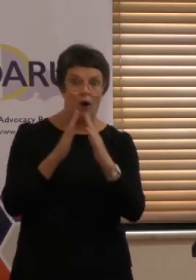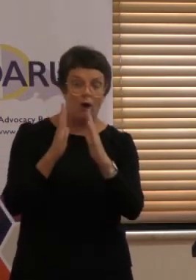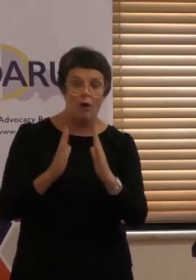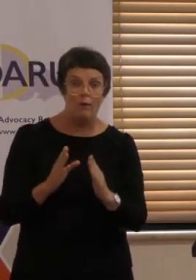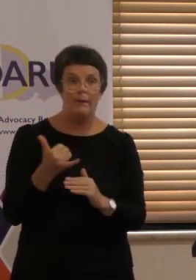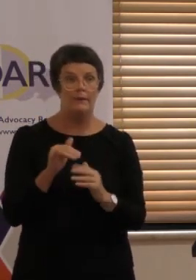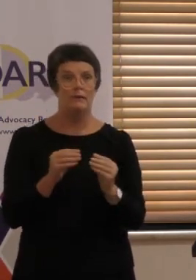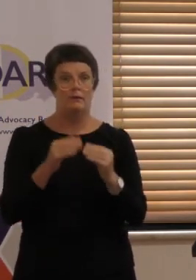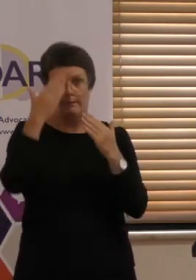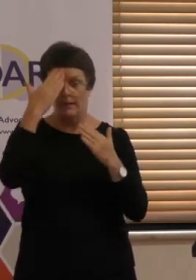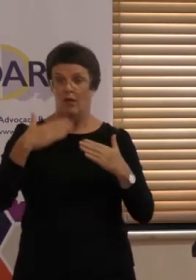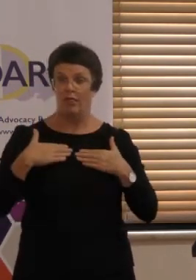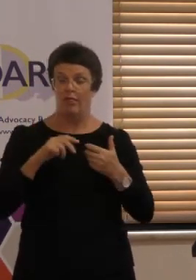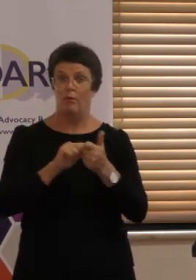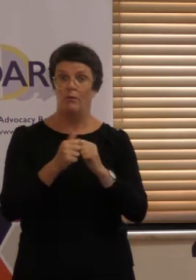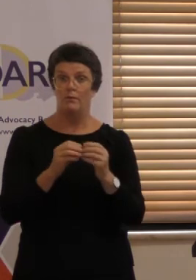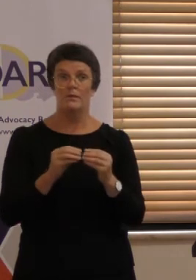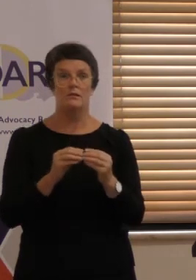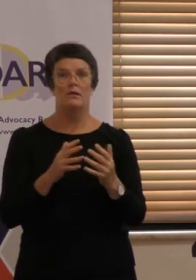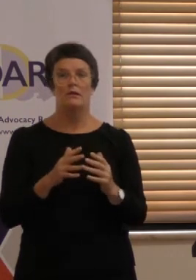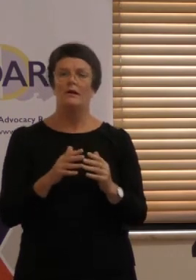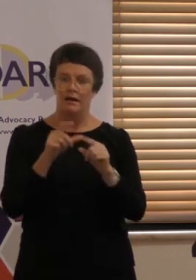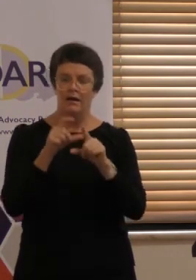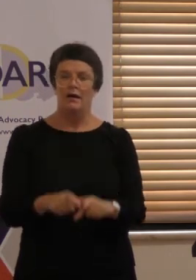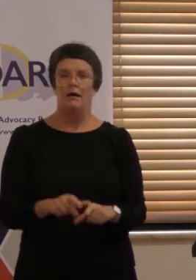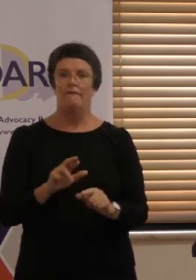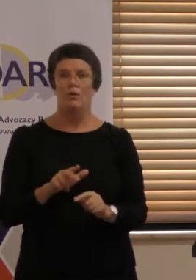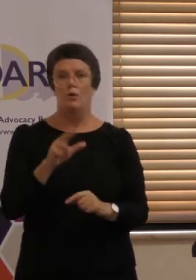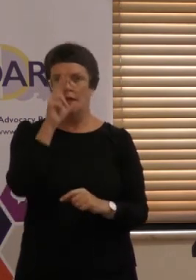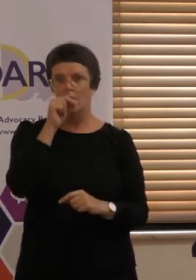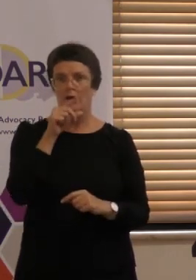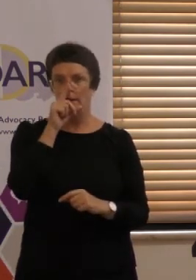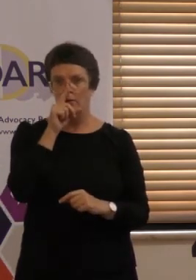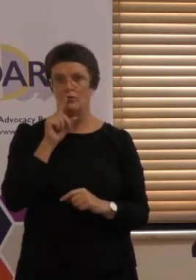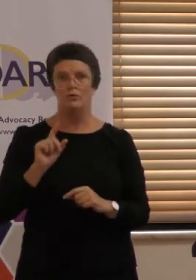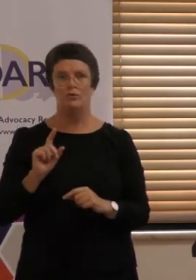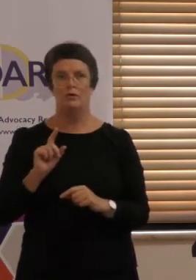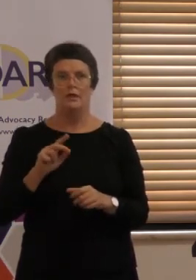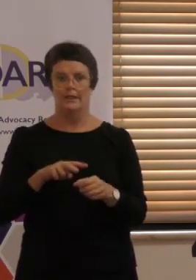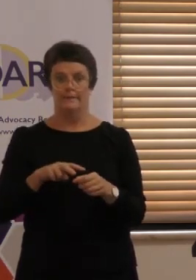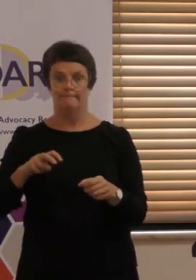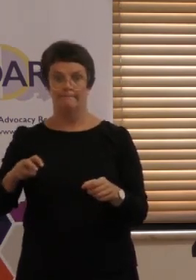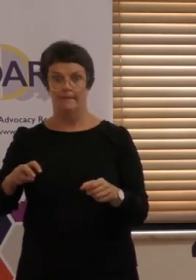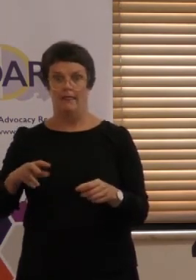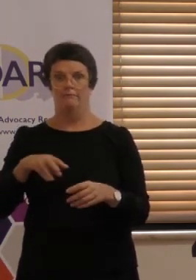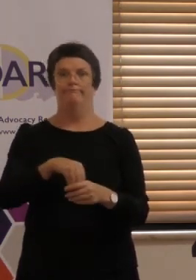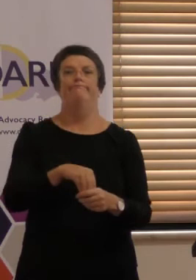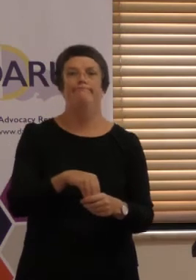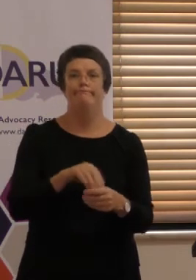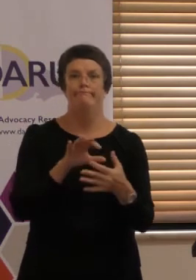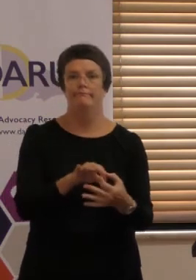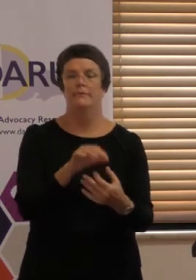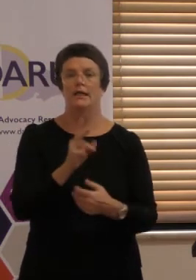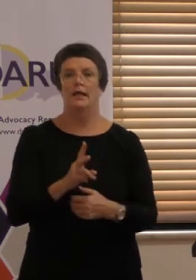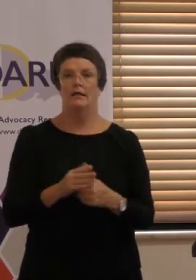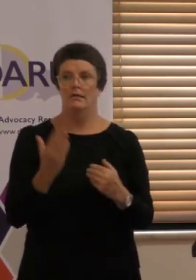and disengagement, it can be really hard for young people to be able to re-engage, but schools aren't sure how to do that.